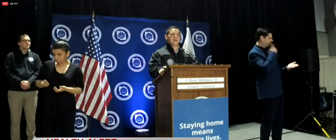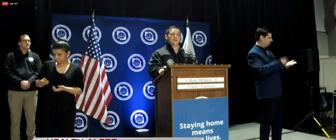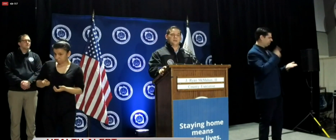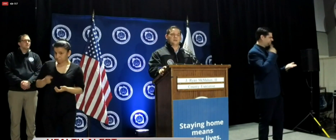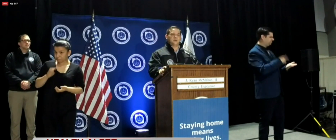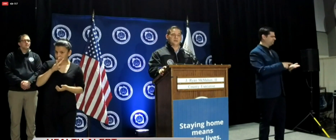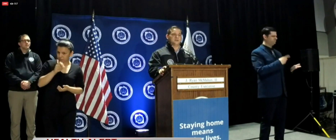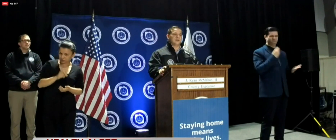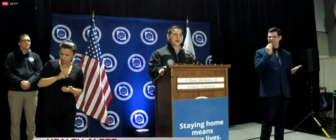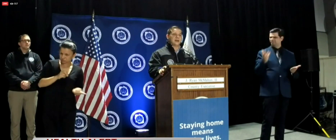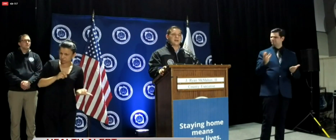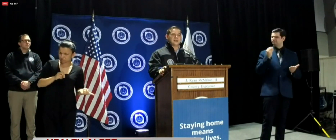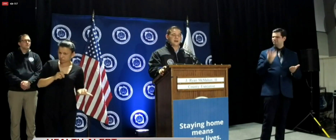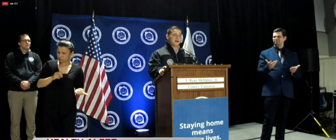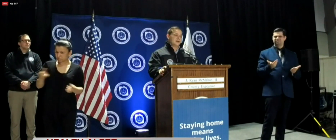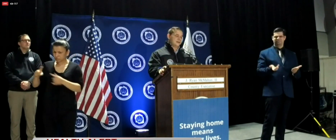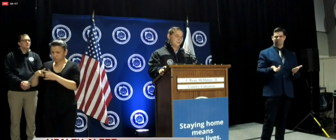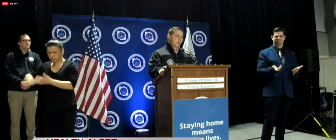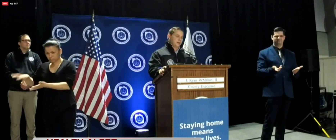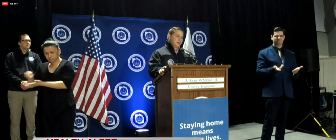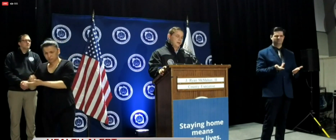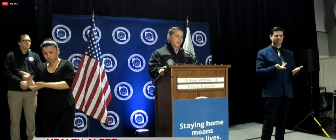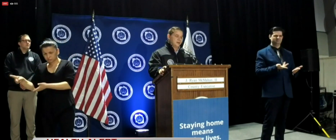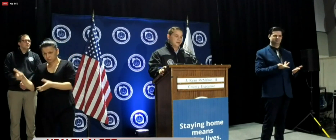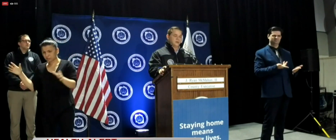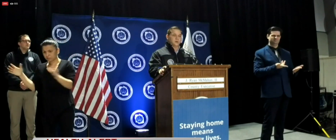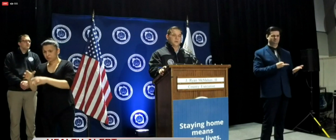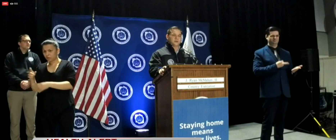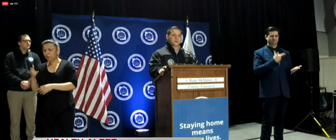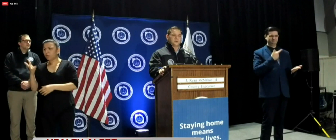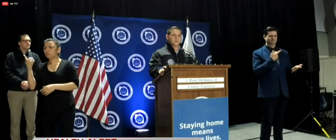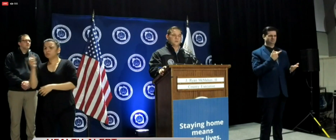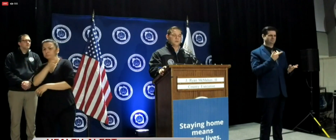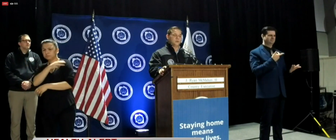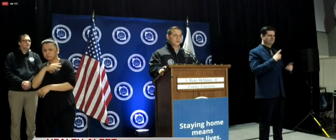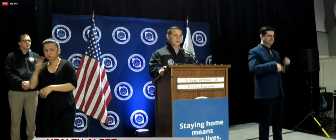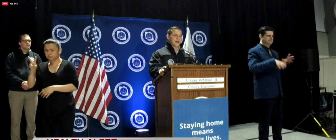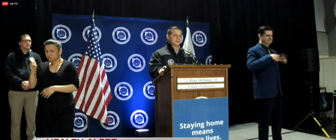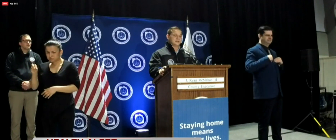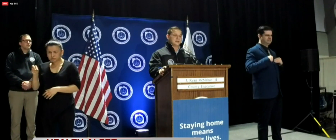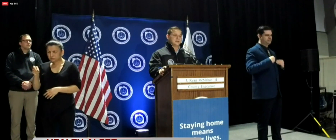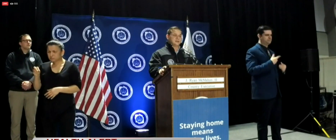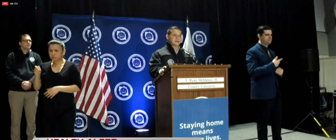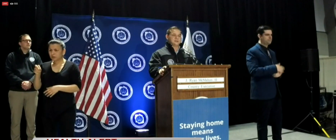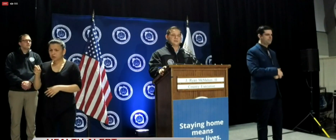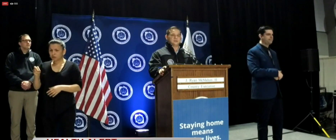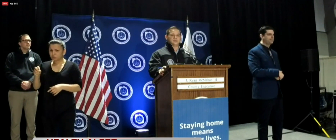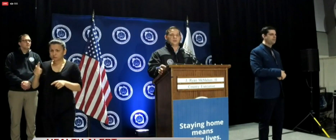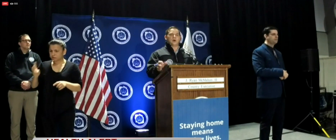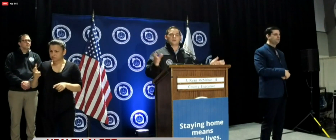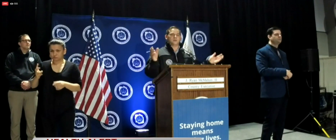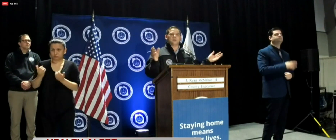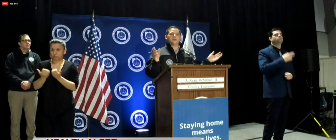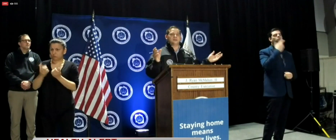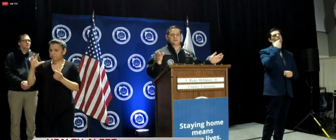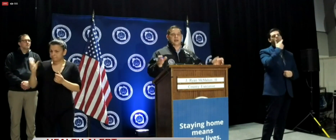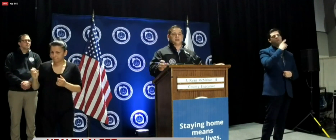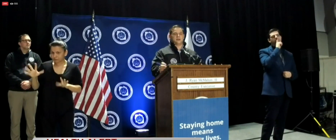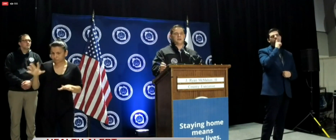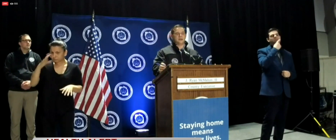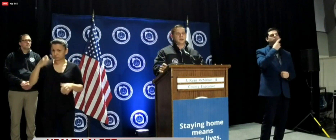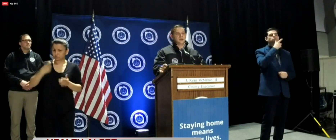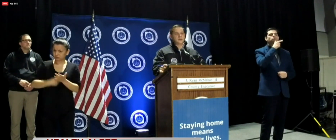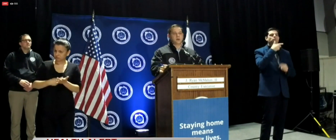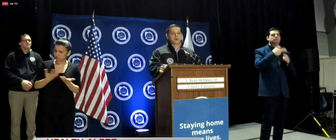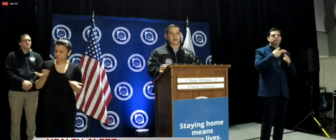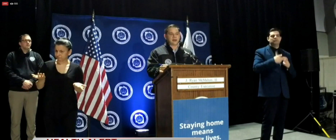this family is doing this or that, but nor are we really asking, because that's just too hard to police this kind of